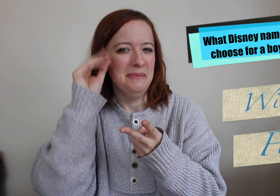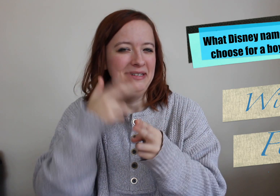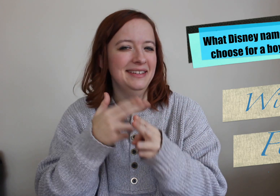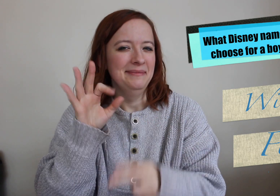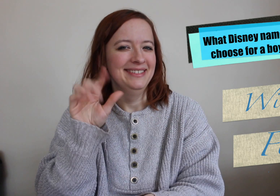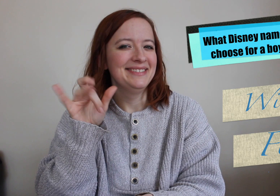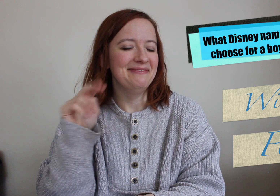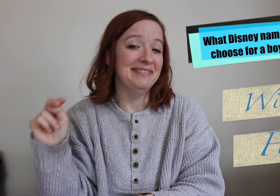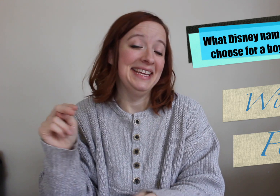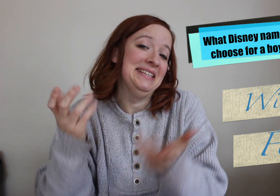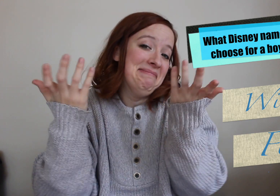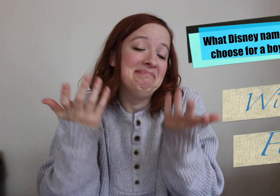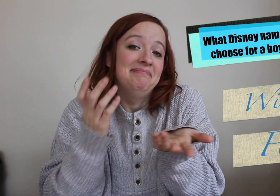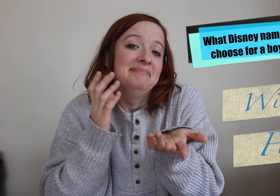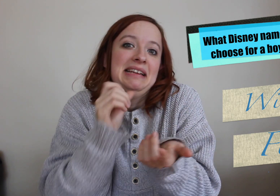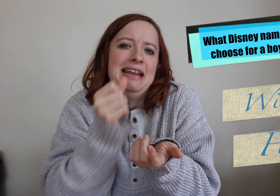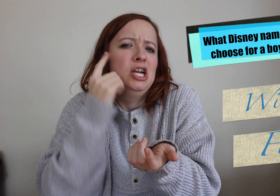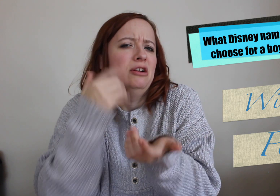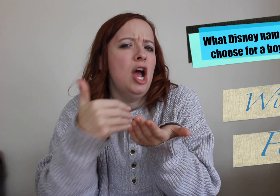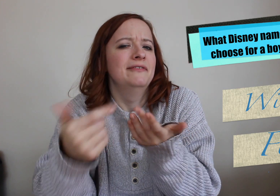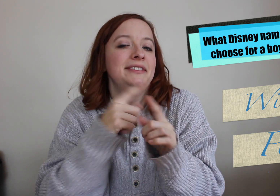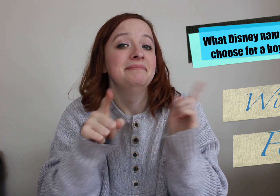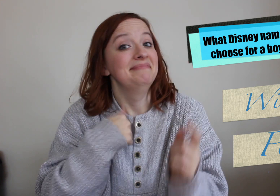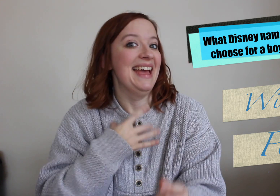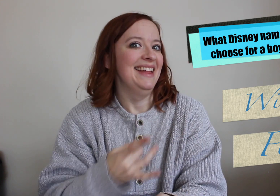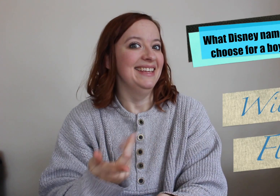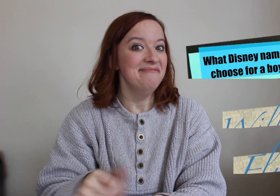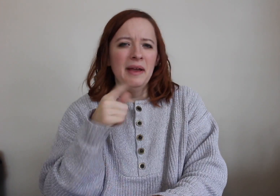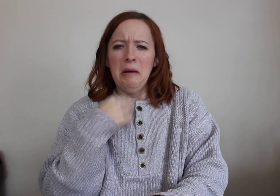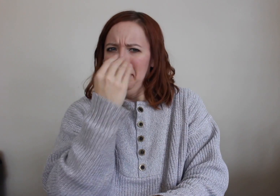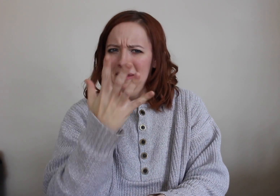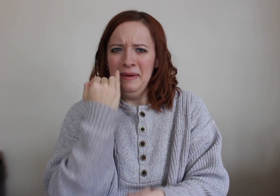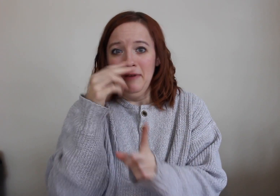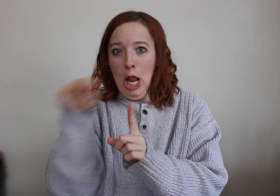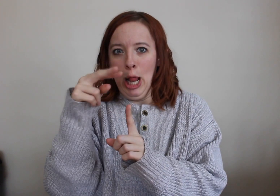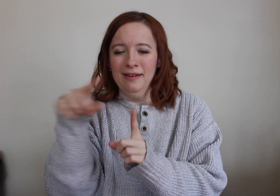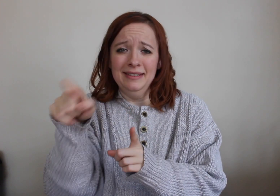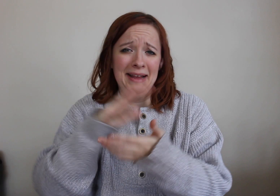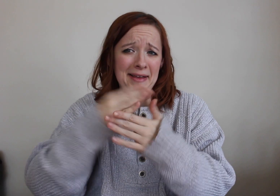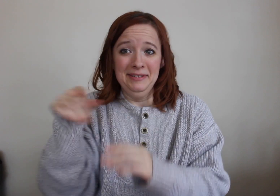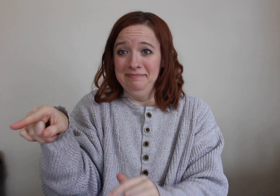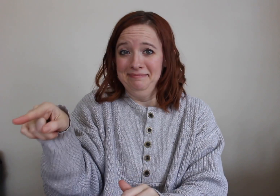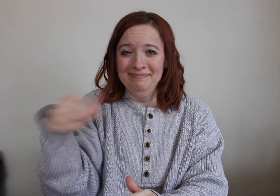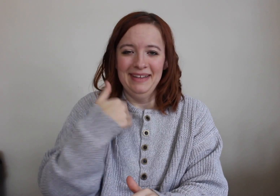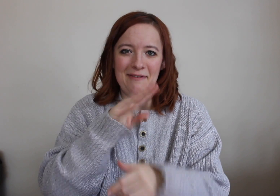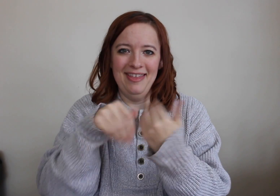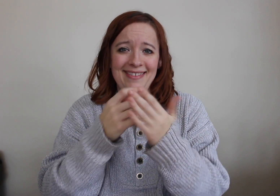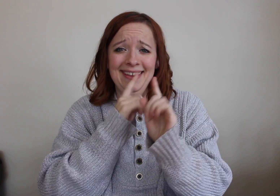I think her boy's name is Flynn. So I haven't really heard it often, but I like it. And if I'm looking at the side, I'm just